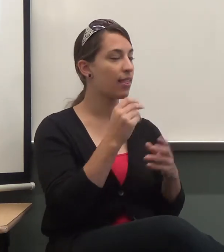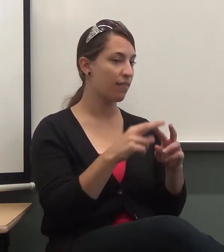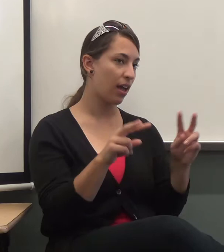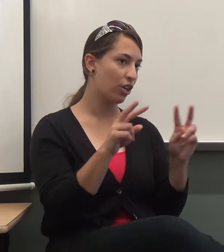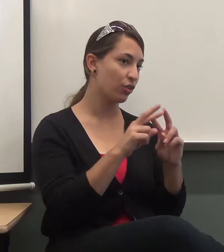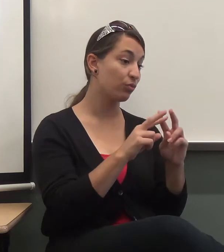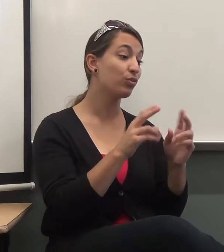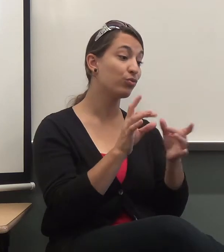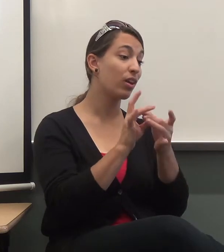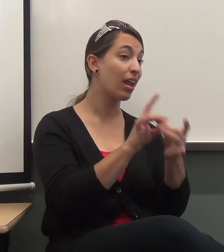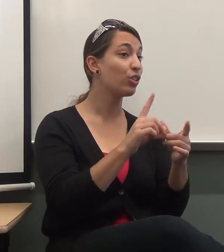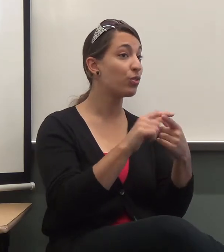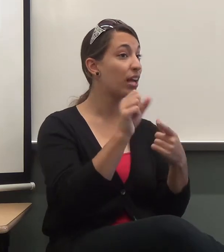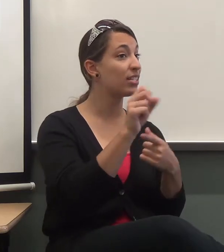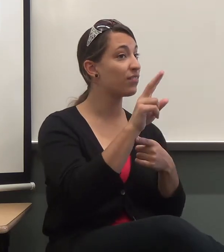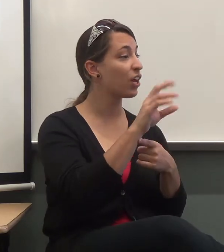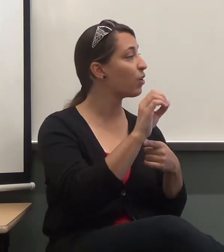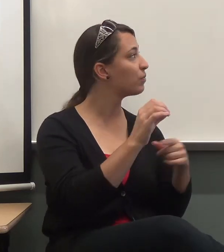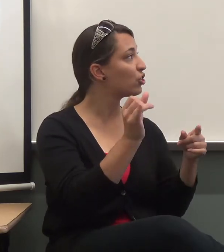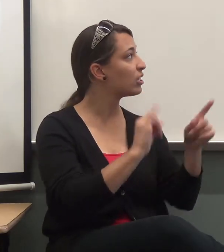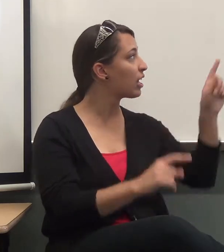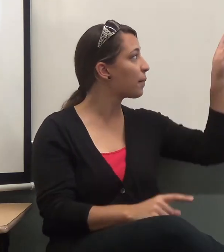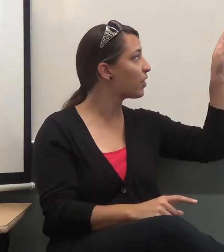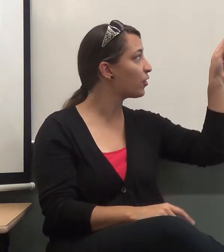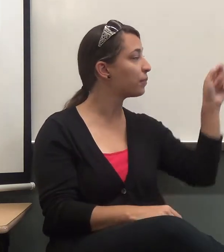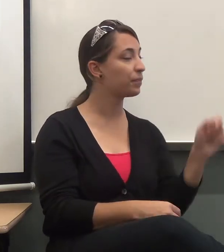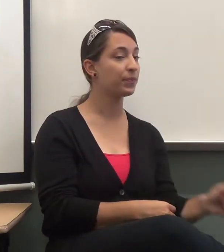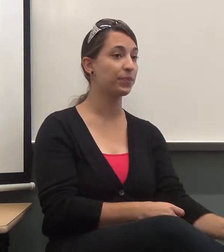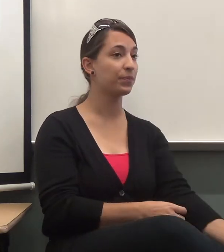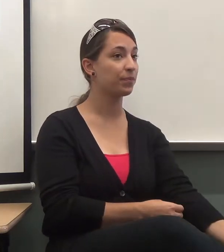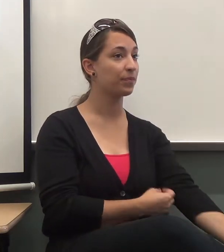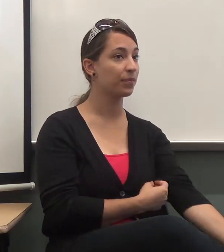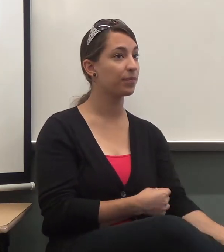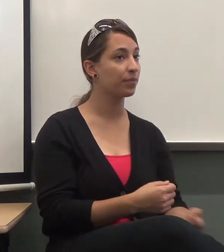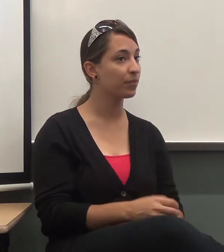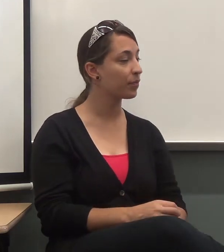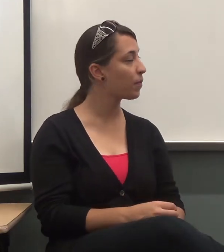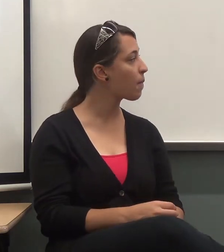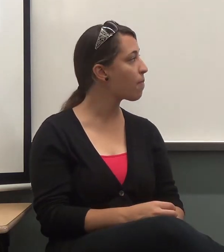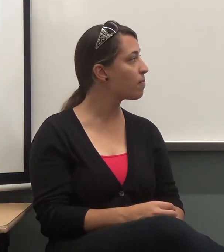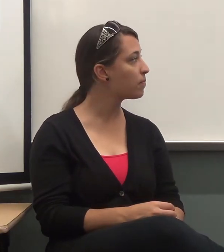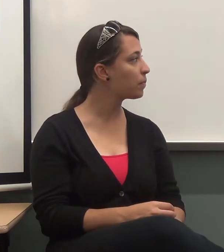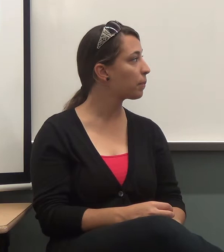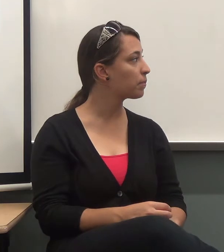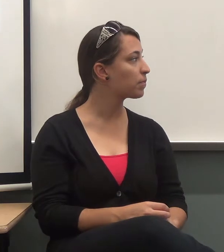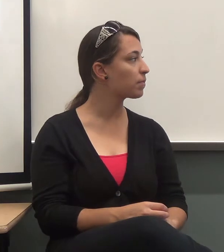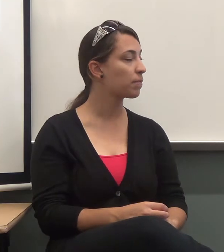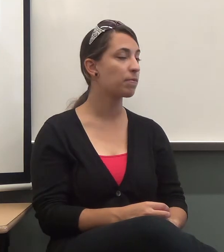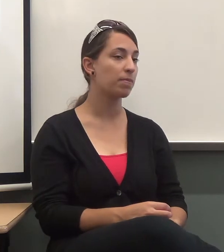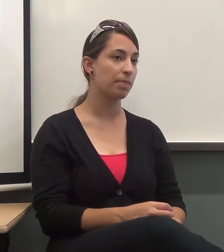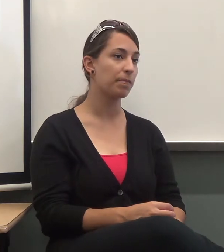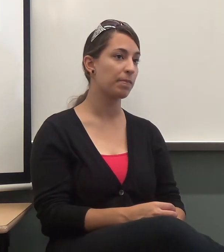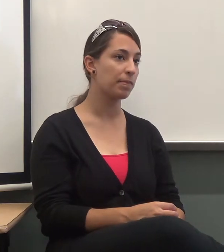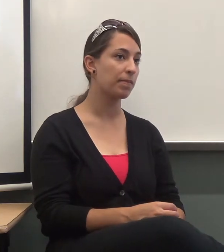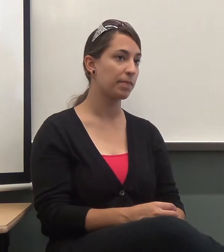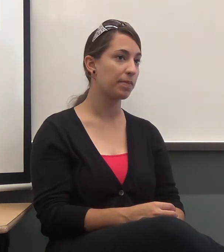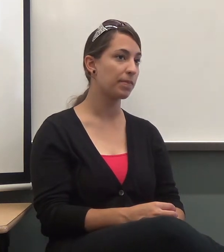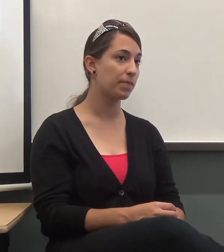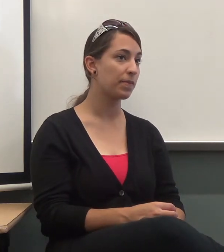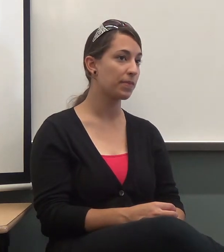SVO. Just like we showed up here. Okay? So this supports the argument or statement made by the topic sentence. Right? So this is where we